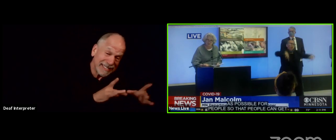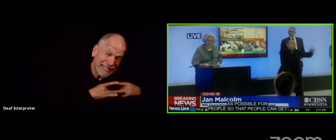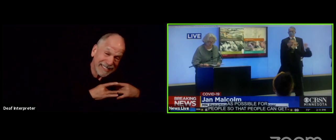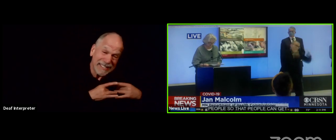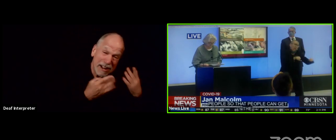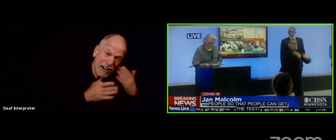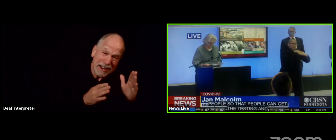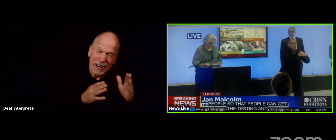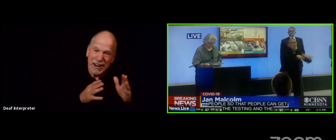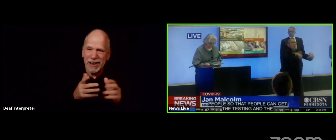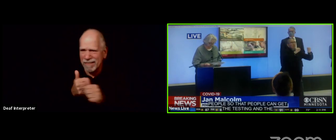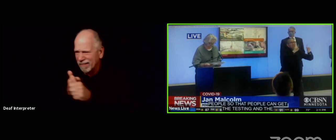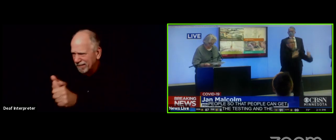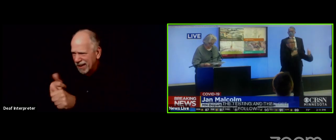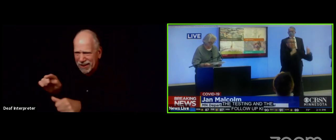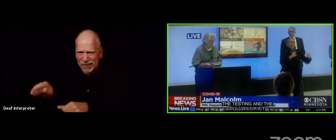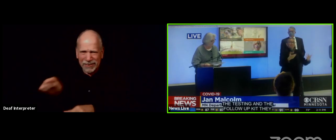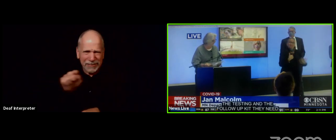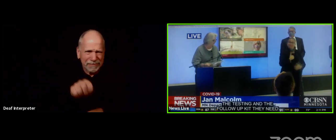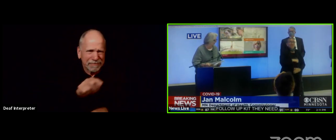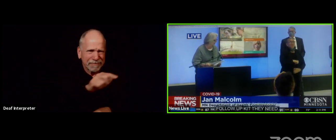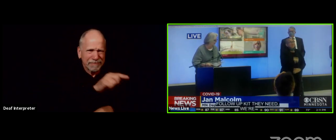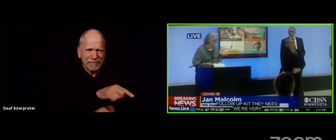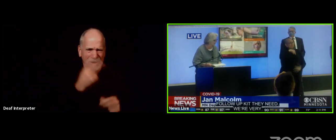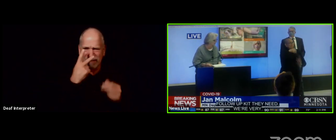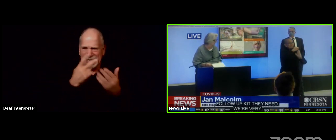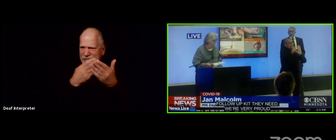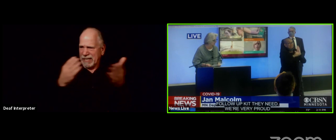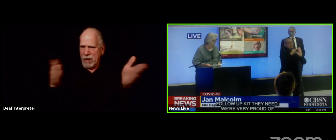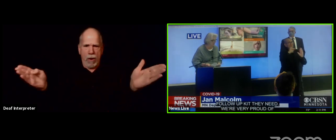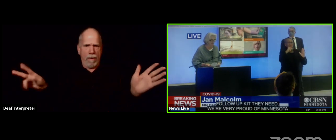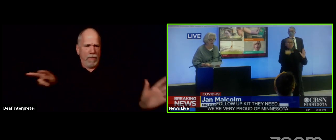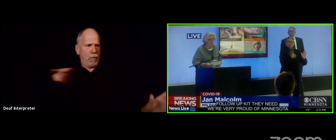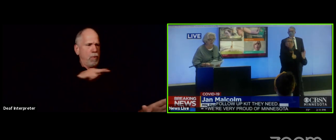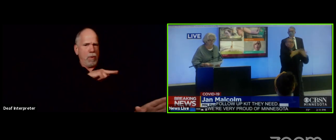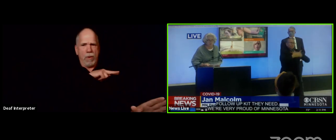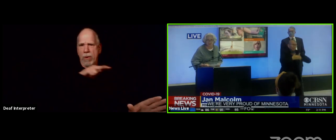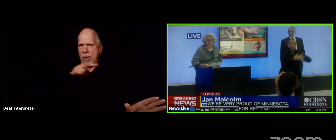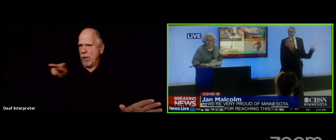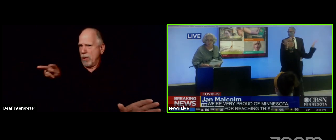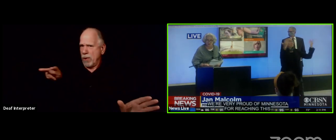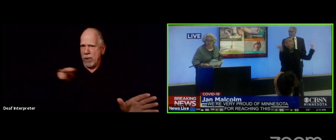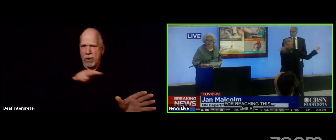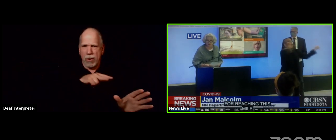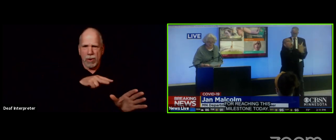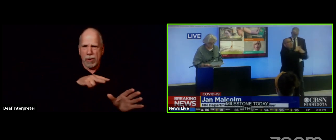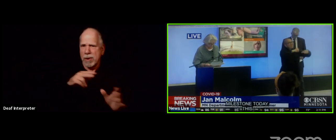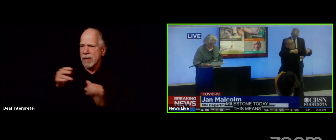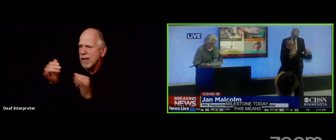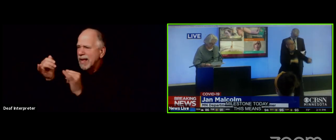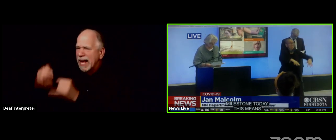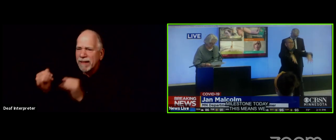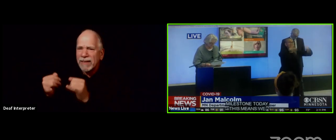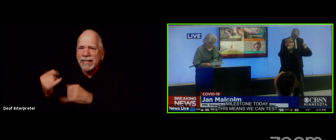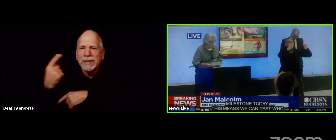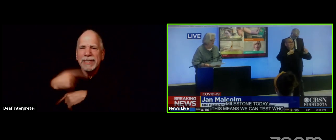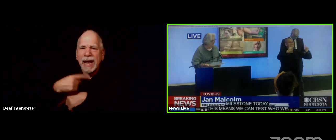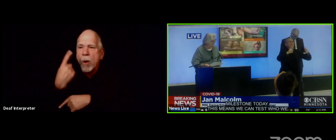very proud of Minnesota for reaching this milestone today. This means we can test who we need to, where we need to, when we need